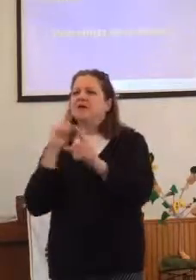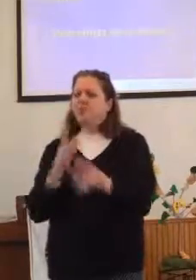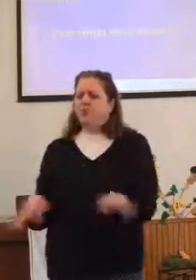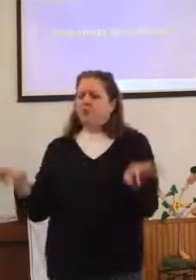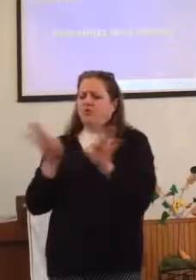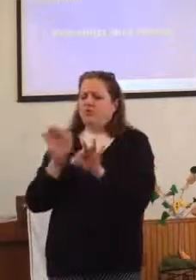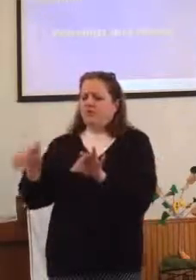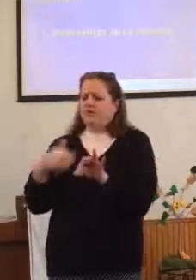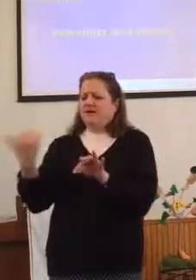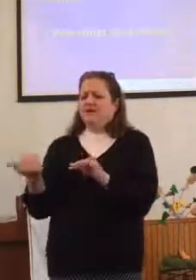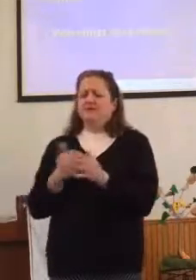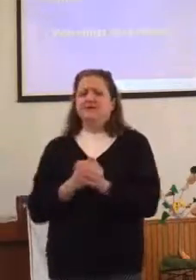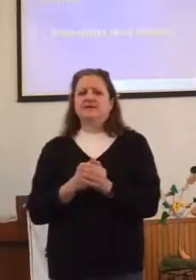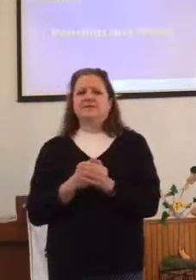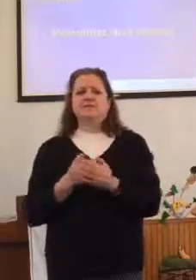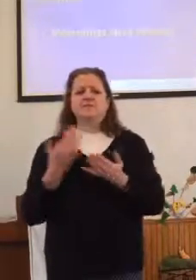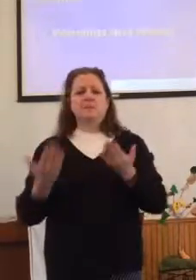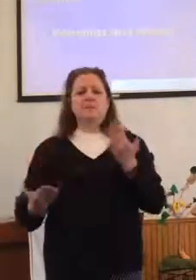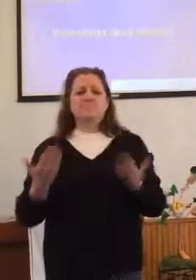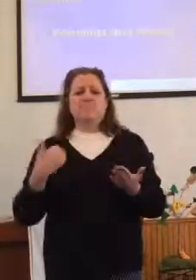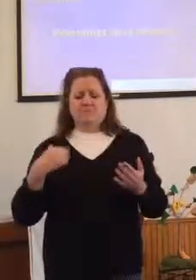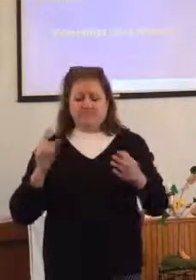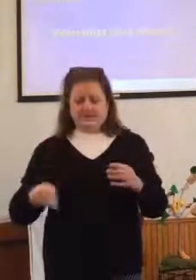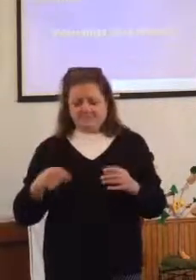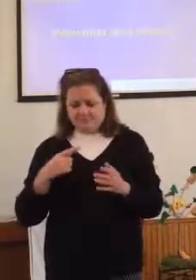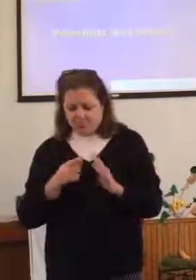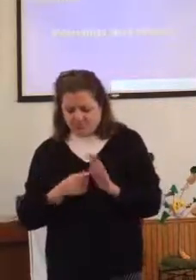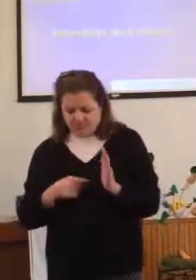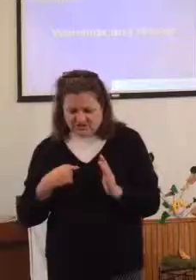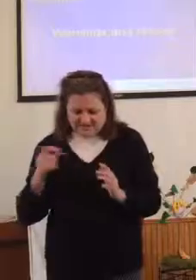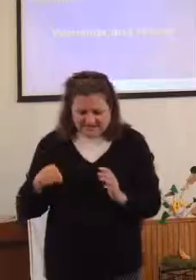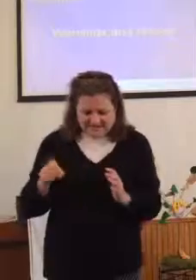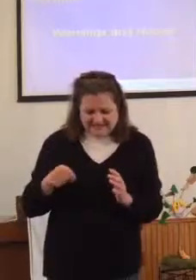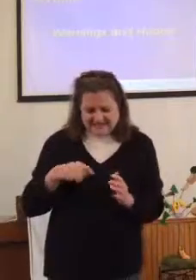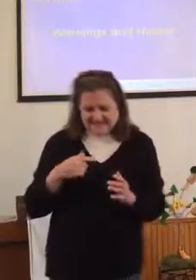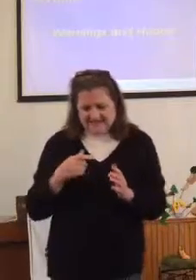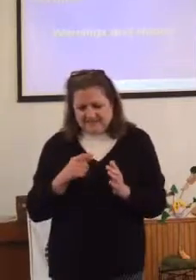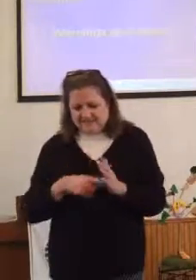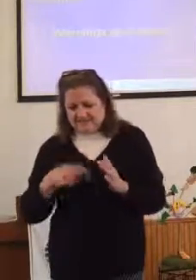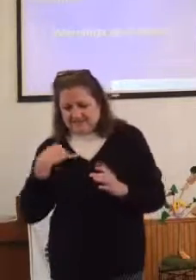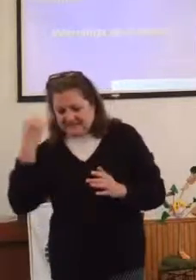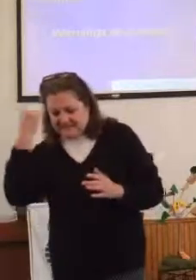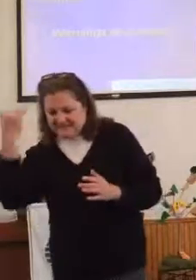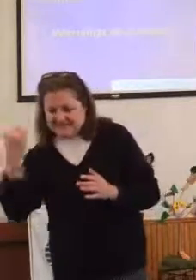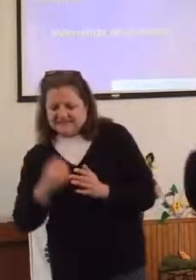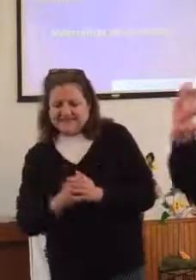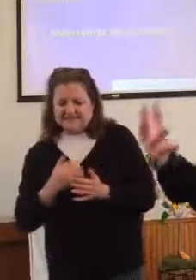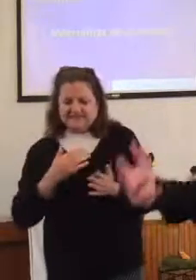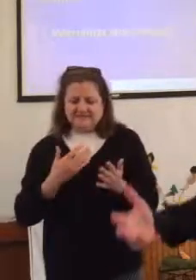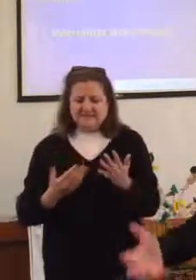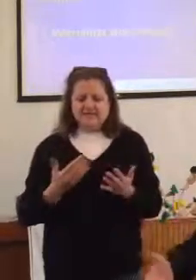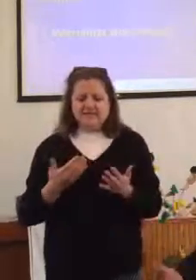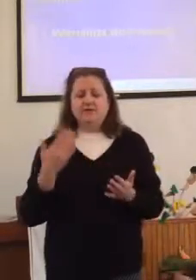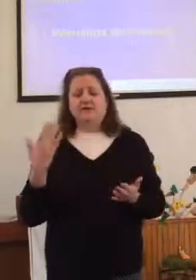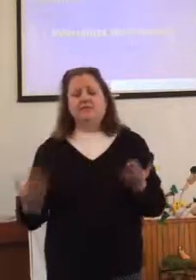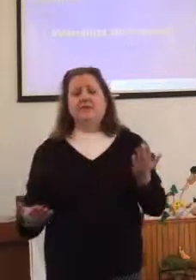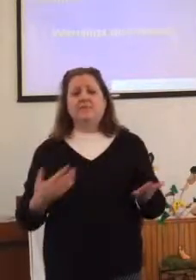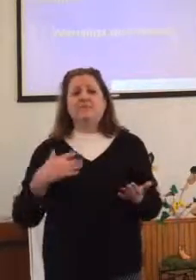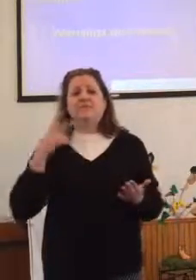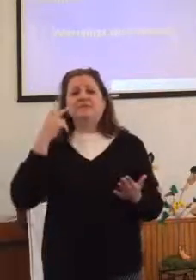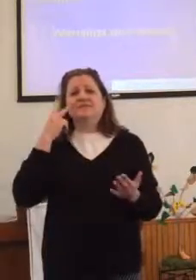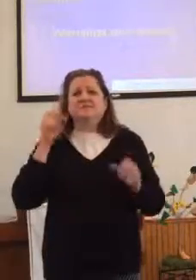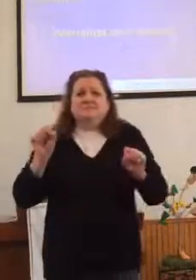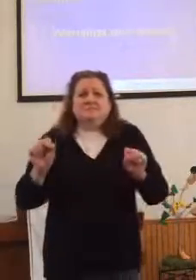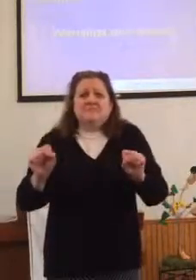need to spend some time examining our motives. Maybe we need to look at the possible